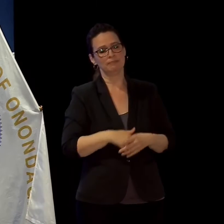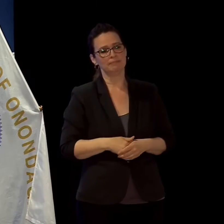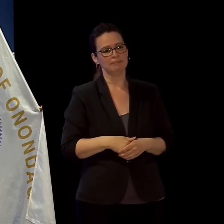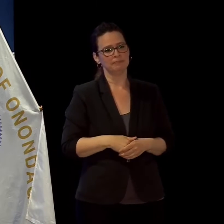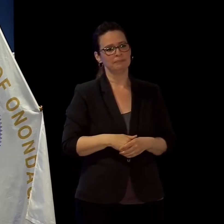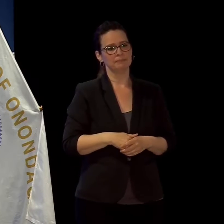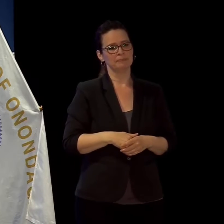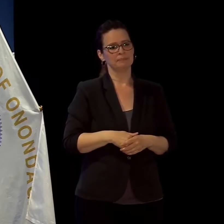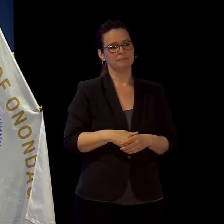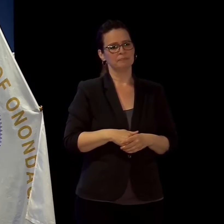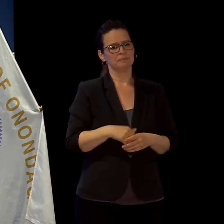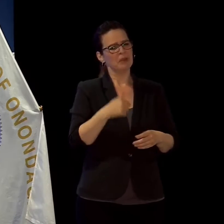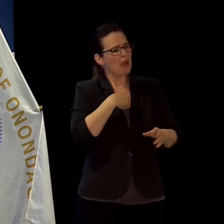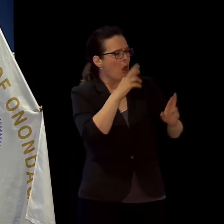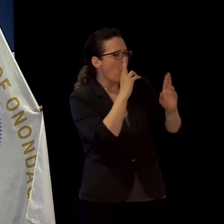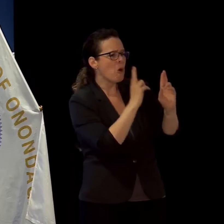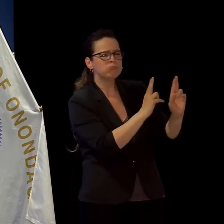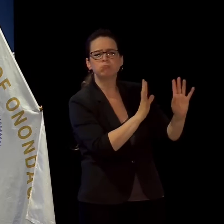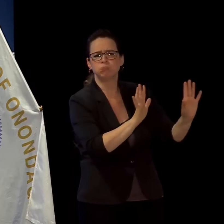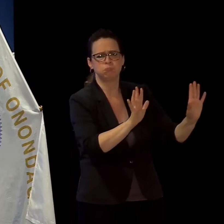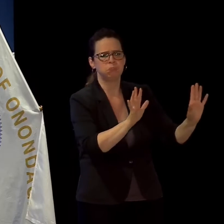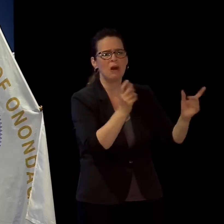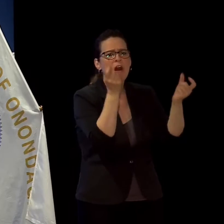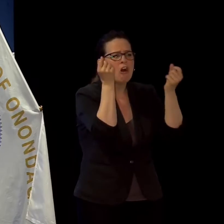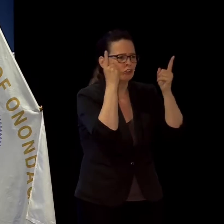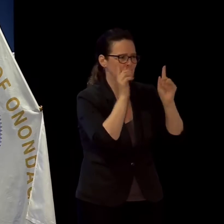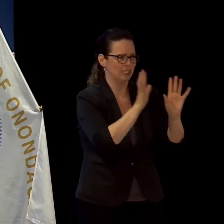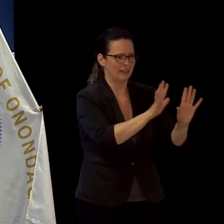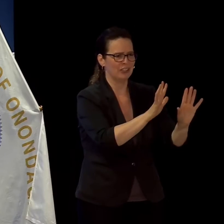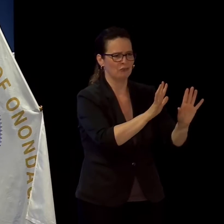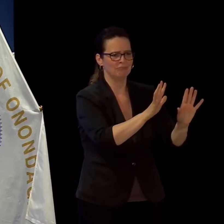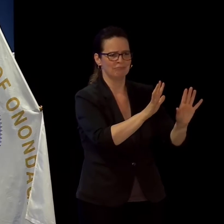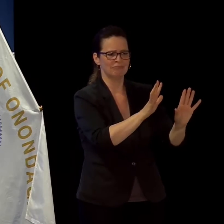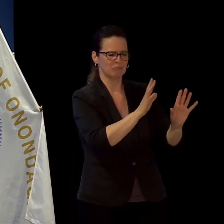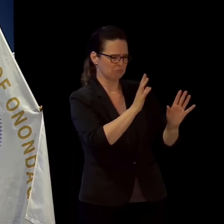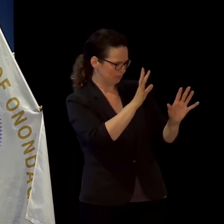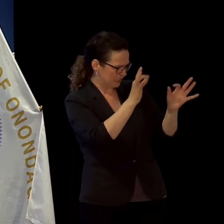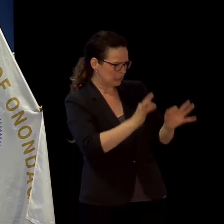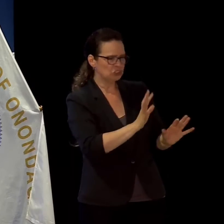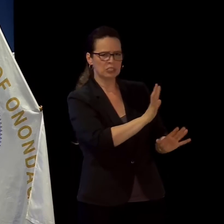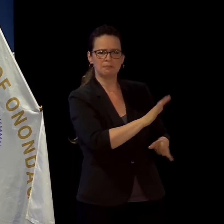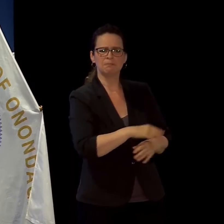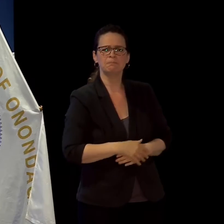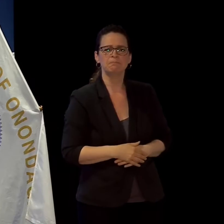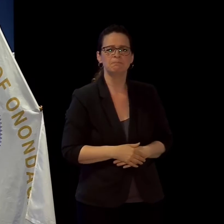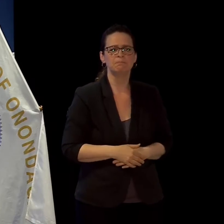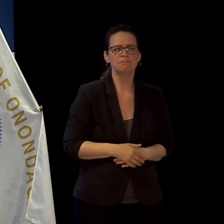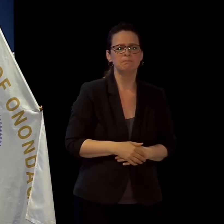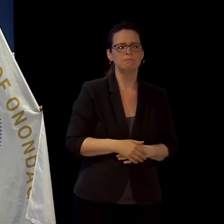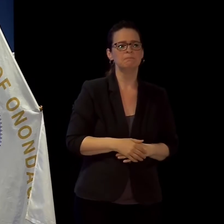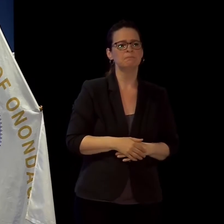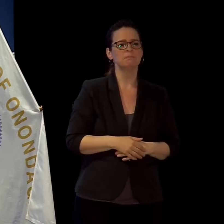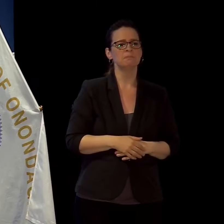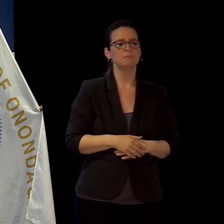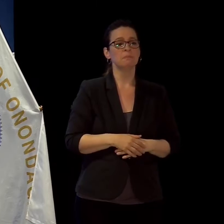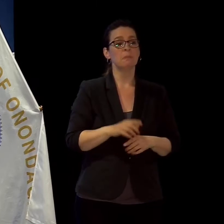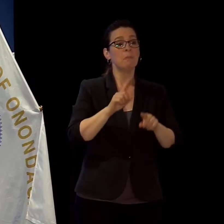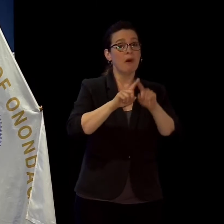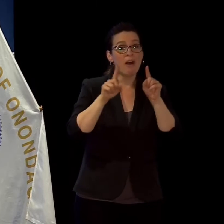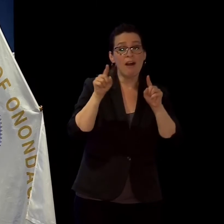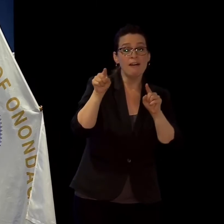I respect that. I respect people's liberties and their, this, what we got to do is, there's enough people out there that we can get shots in